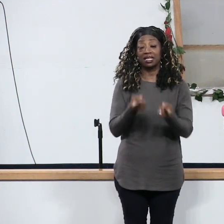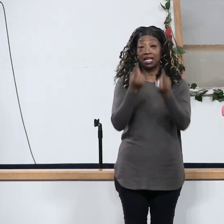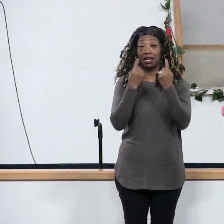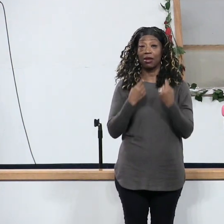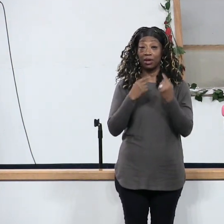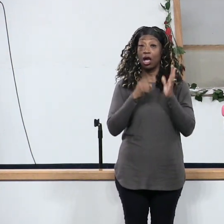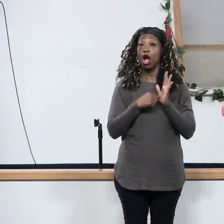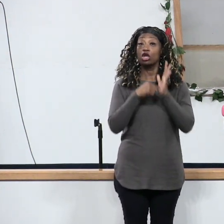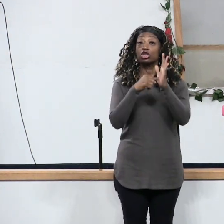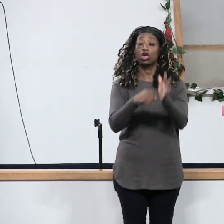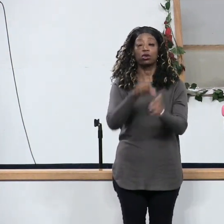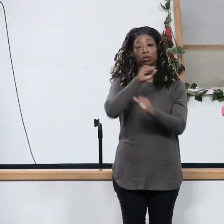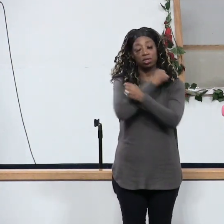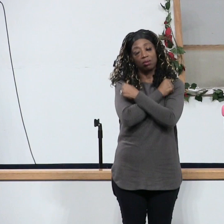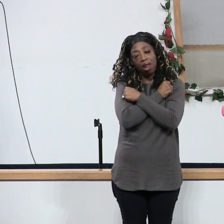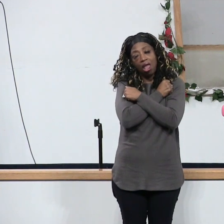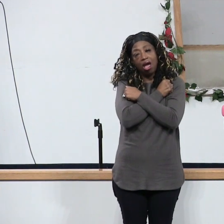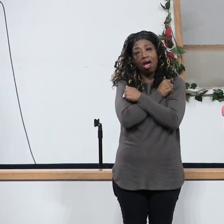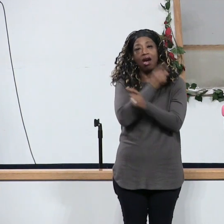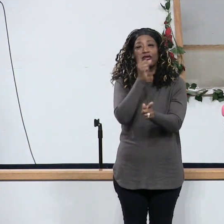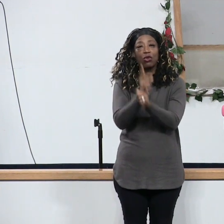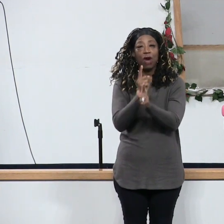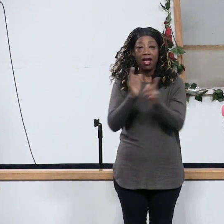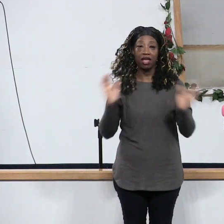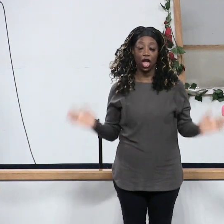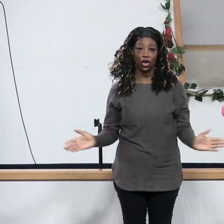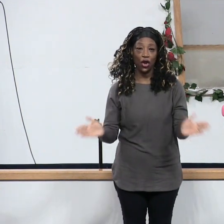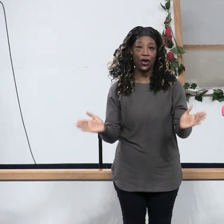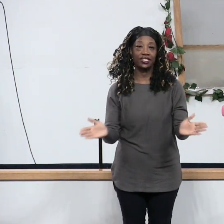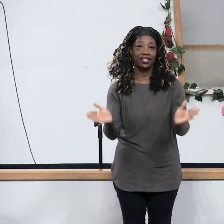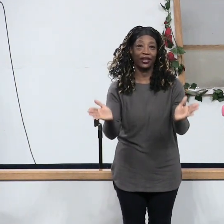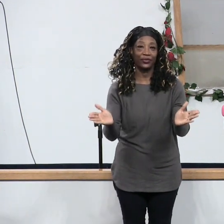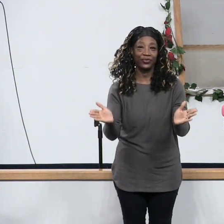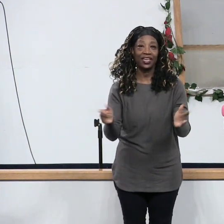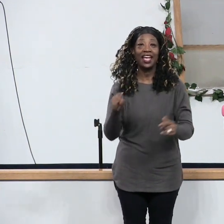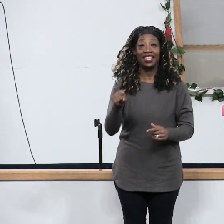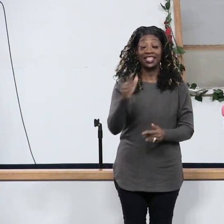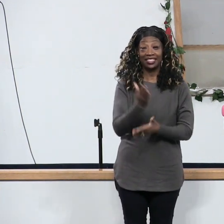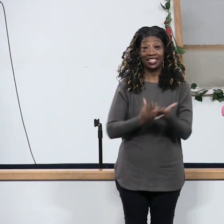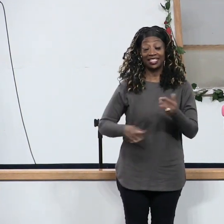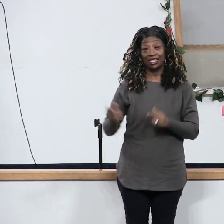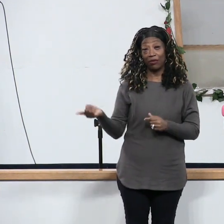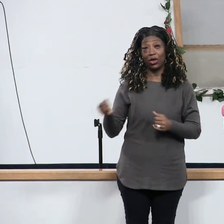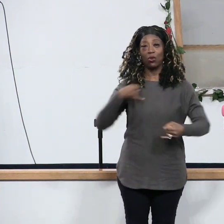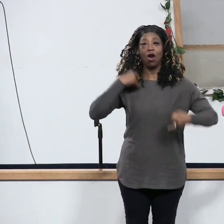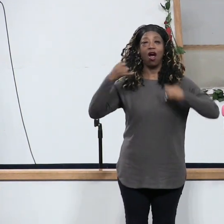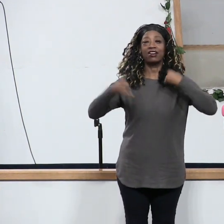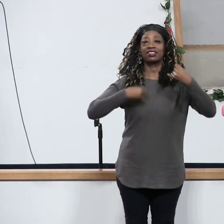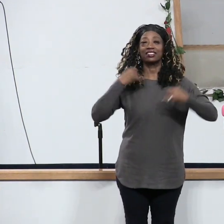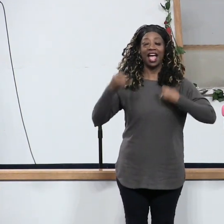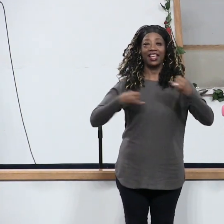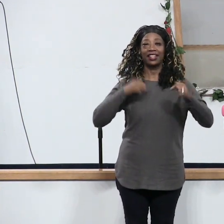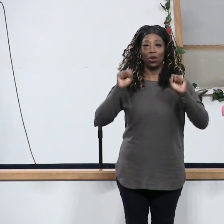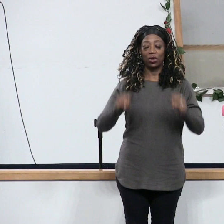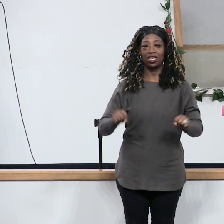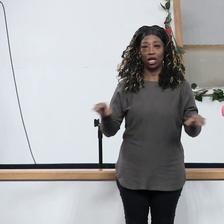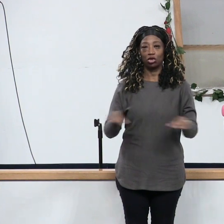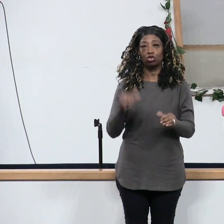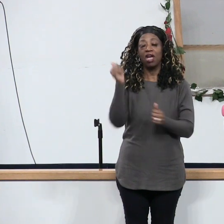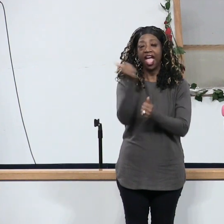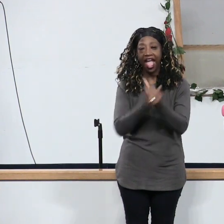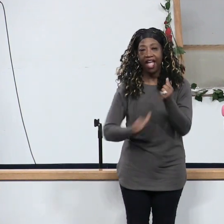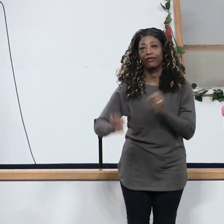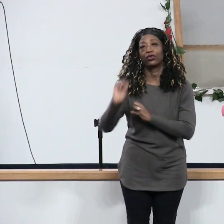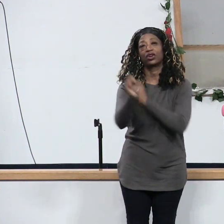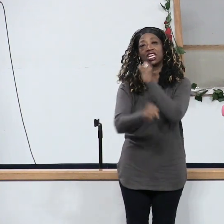right, show them some love, right, encourage them. And this is something that we are excited that we're able to do, and we do every year,